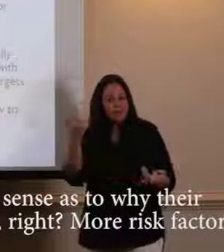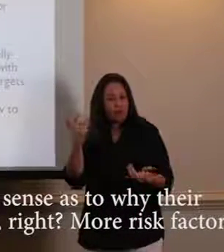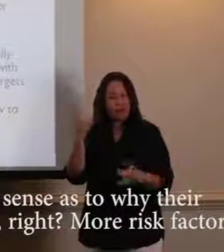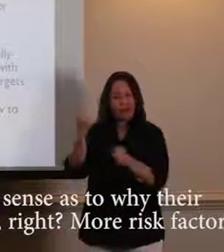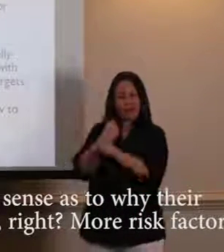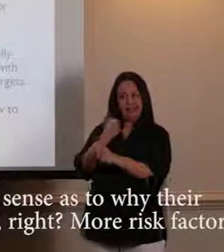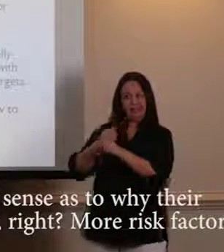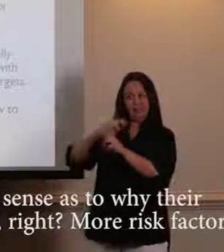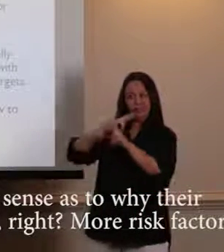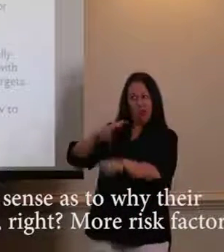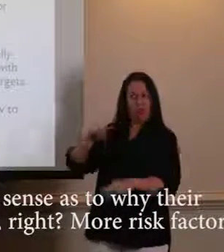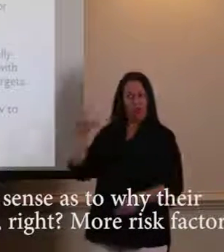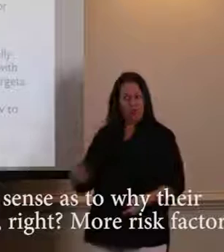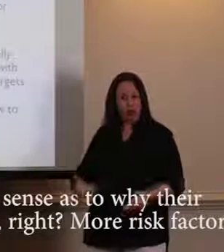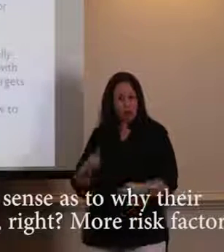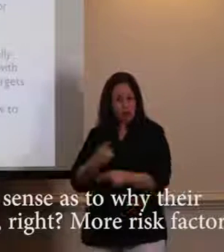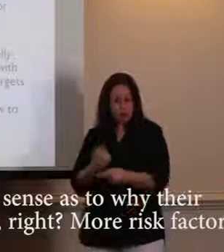for reporting are so low, right?